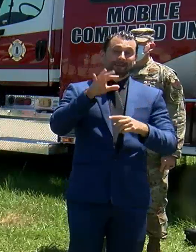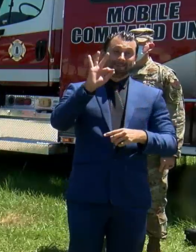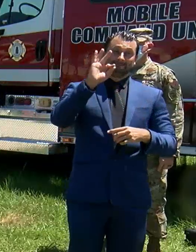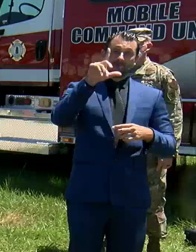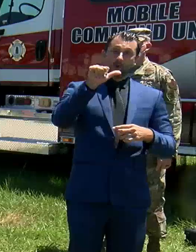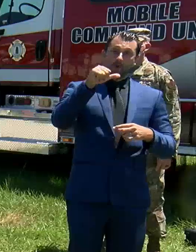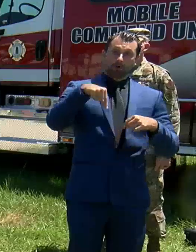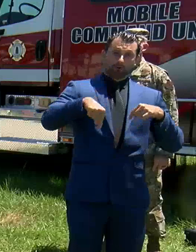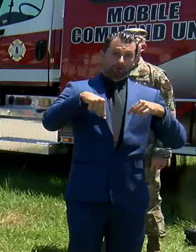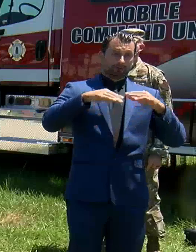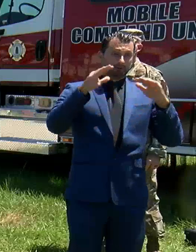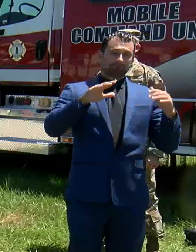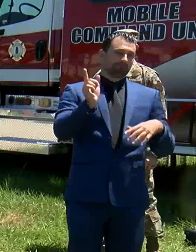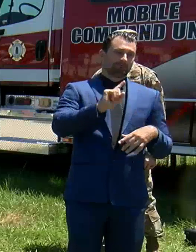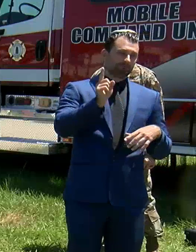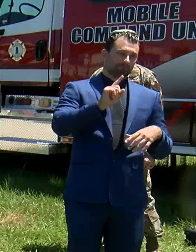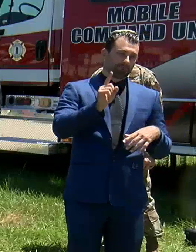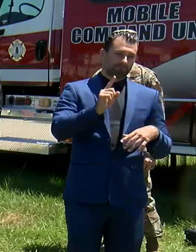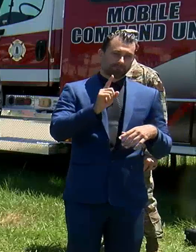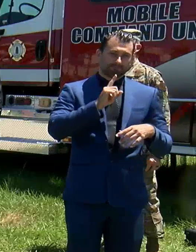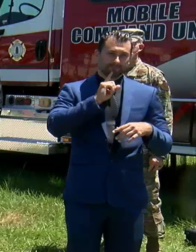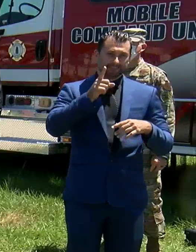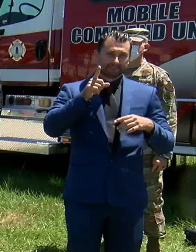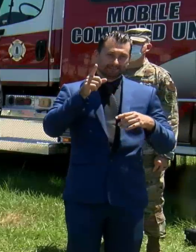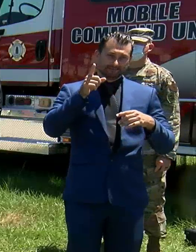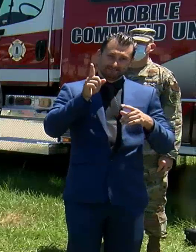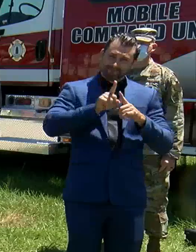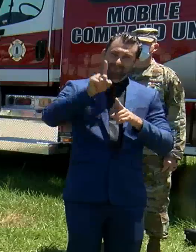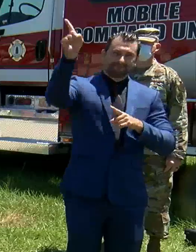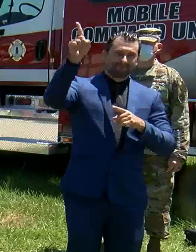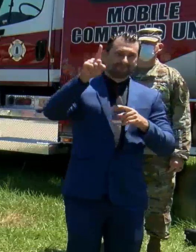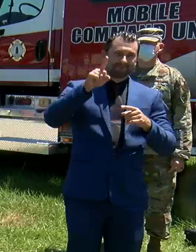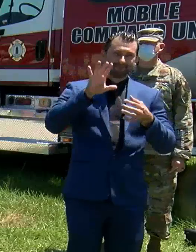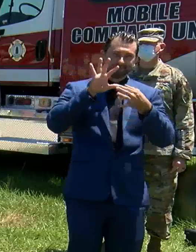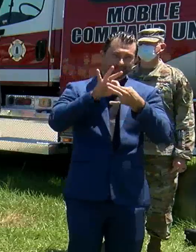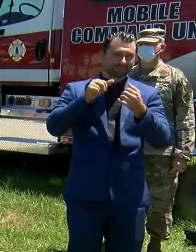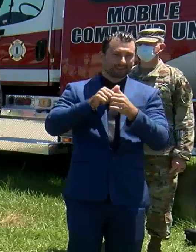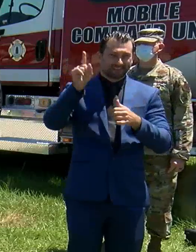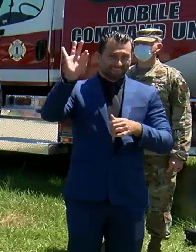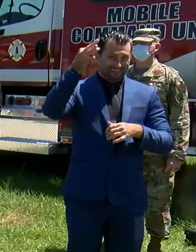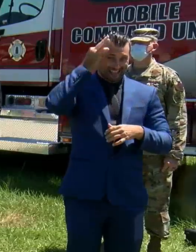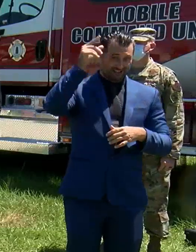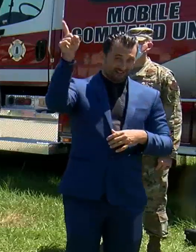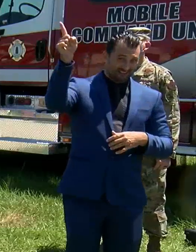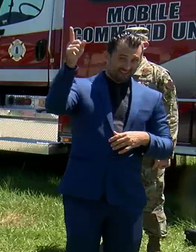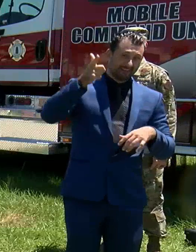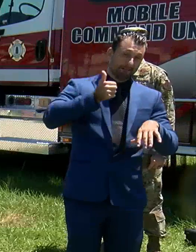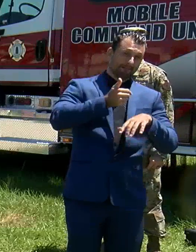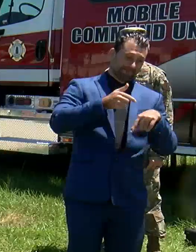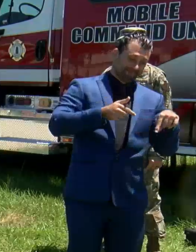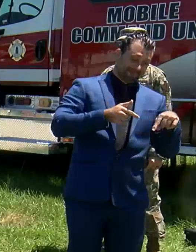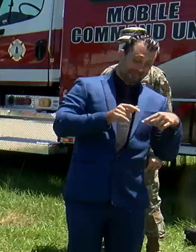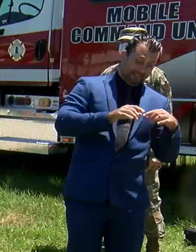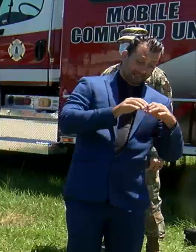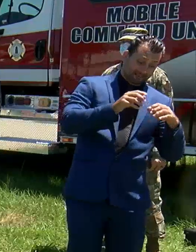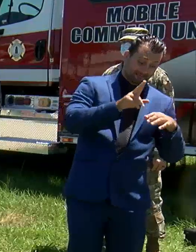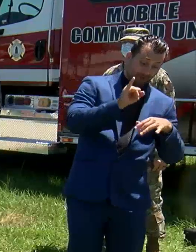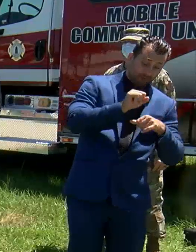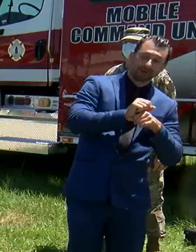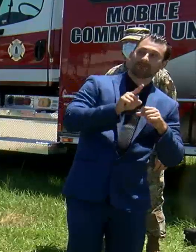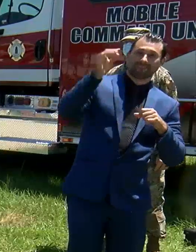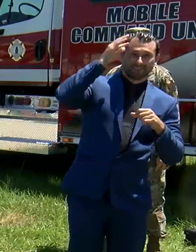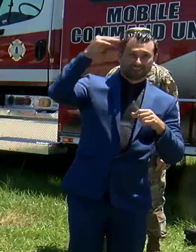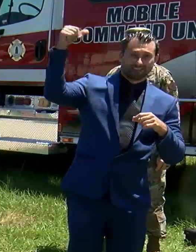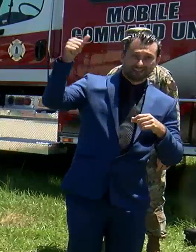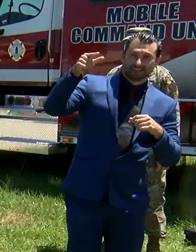would take it, but then it's got to ping federal databases, which were taking forever to be able to give us answers. And that's required by the